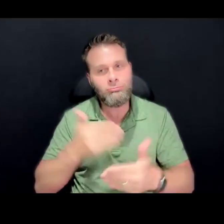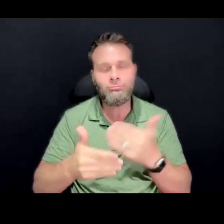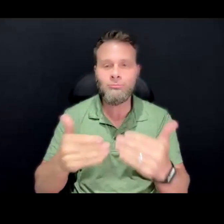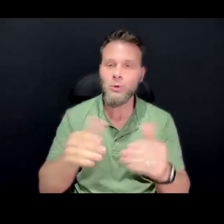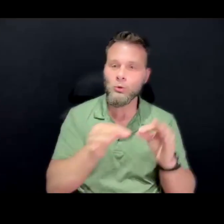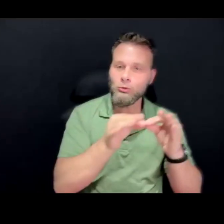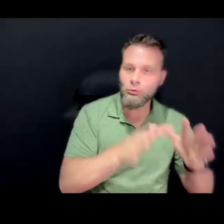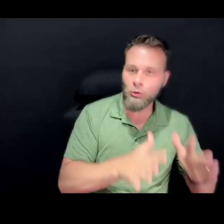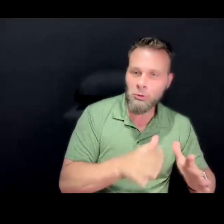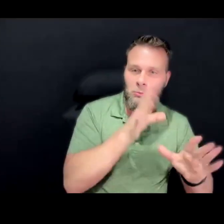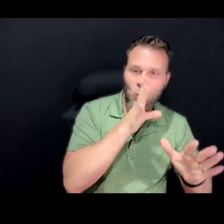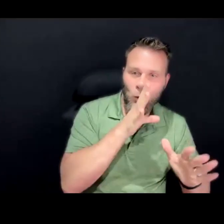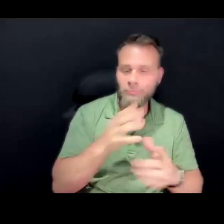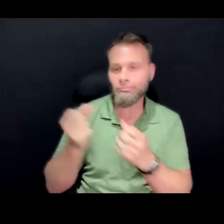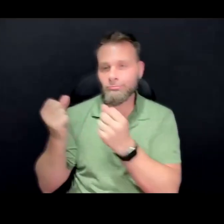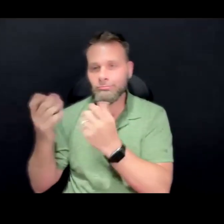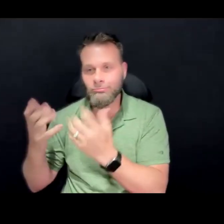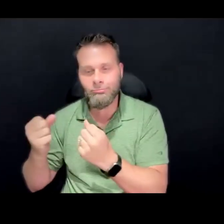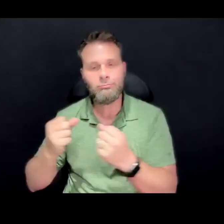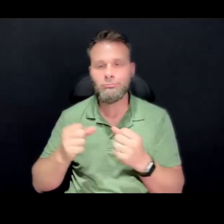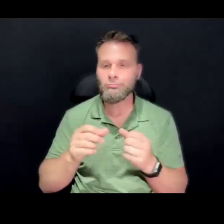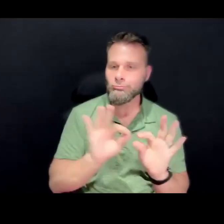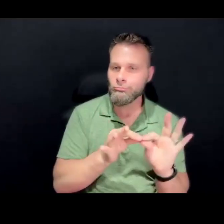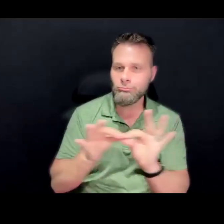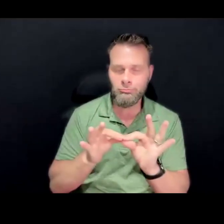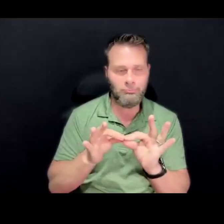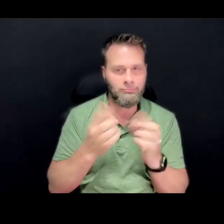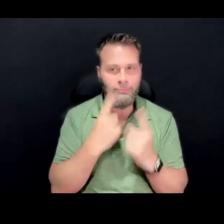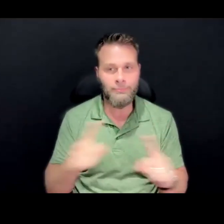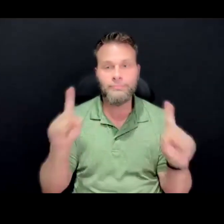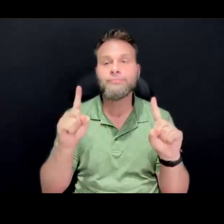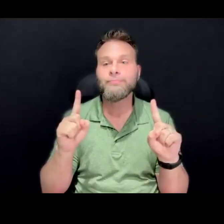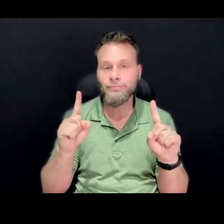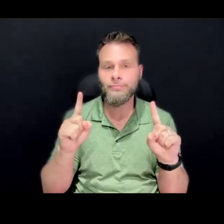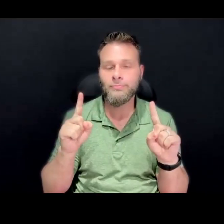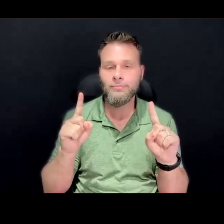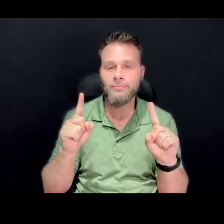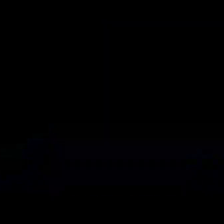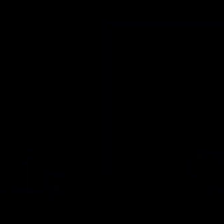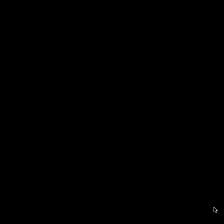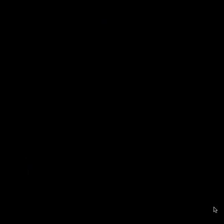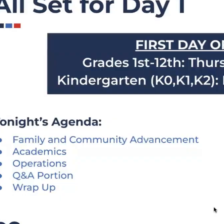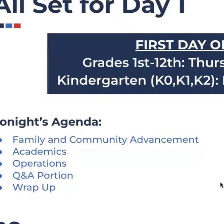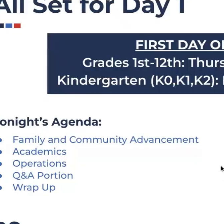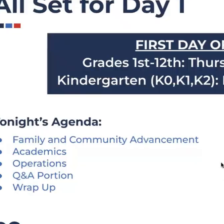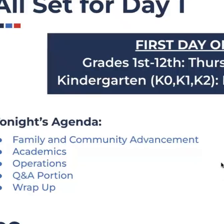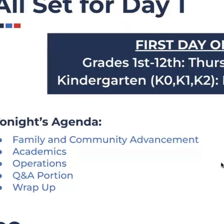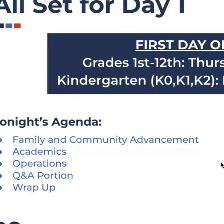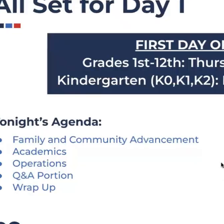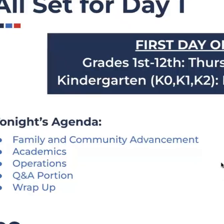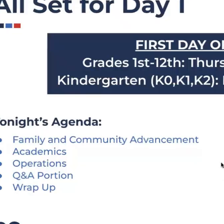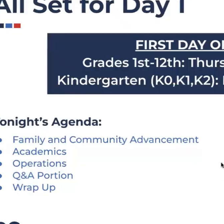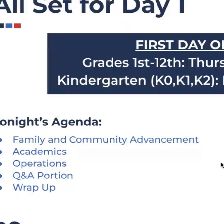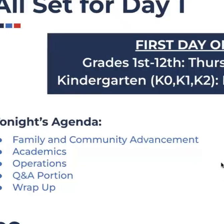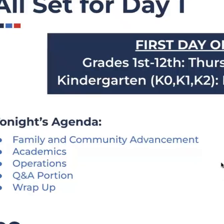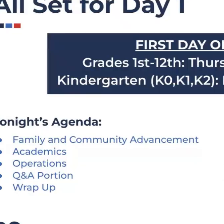our interpreters can translate everything that is shared tonight. Next slide, please.